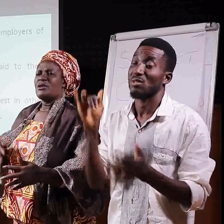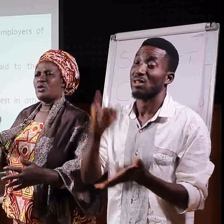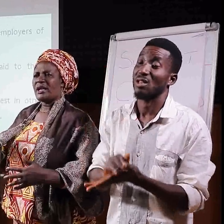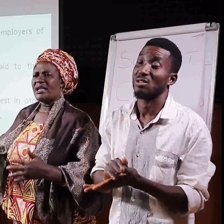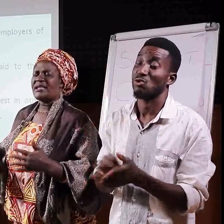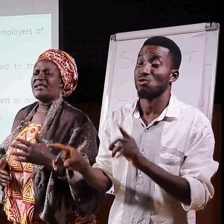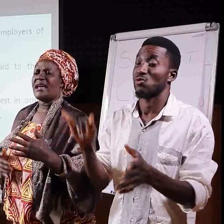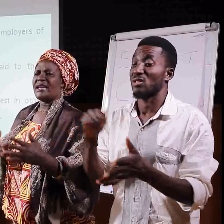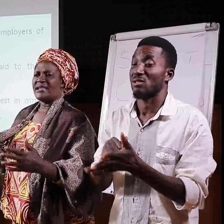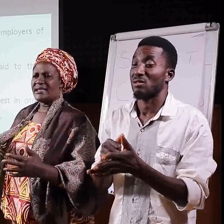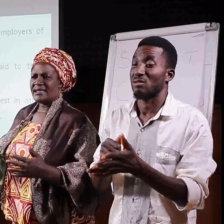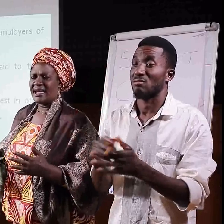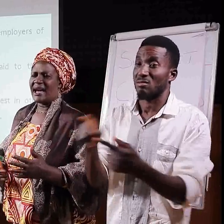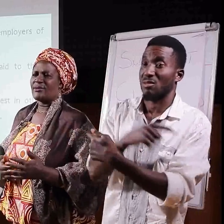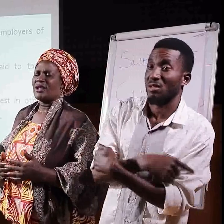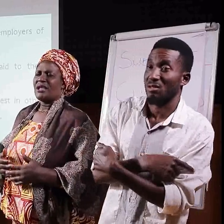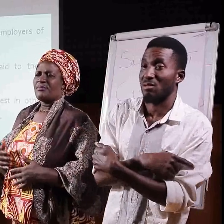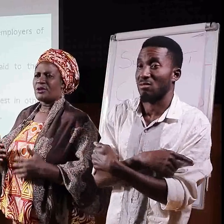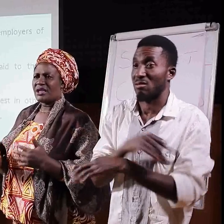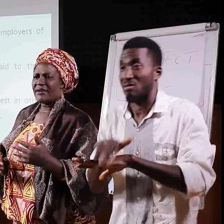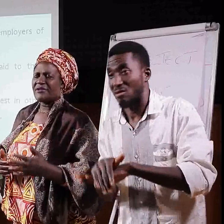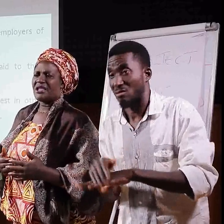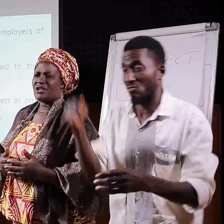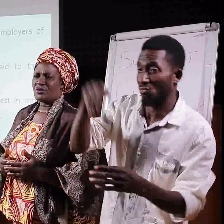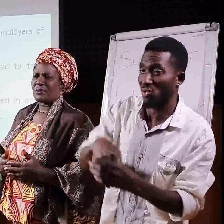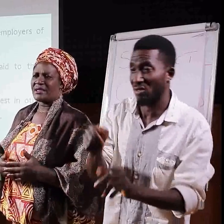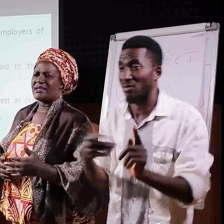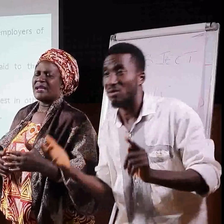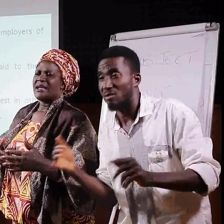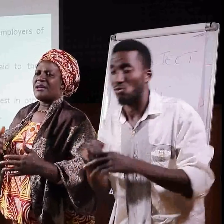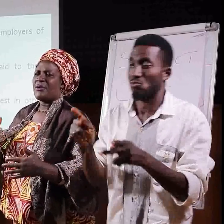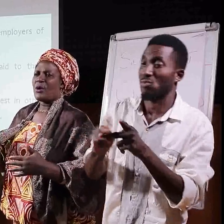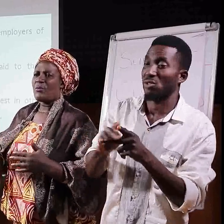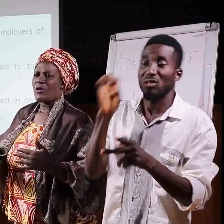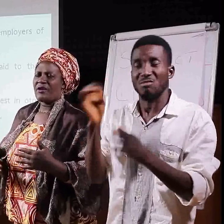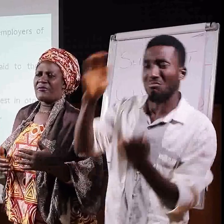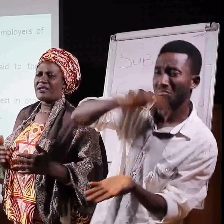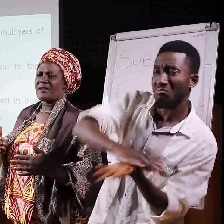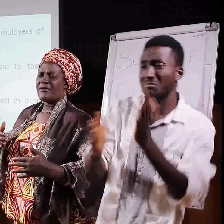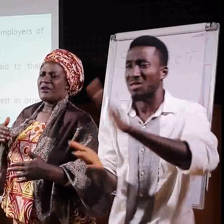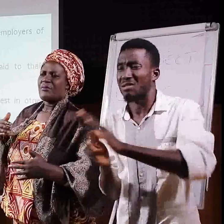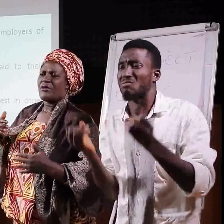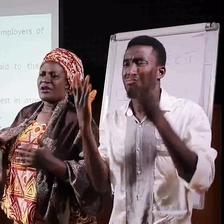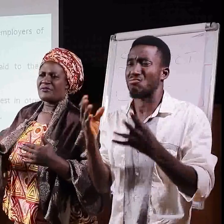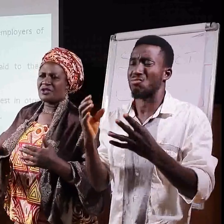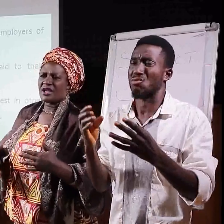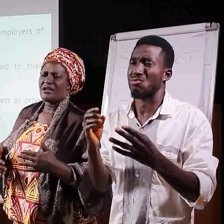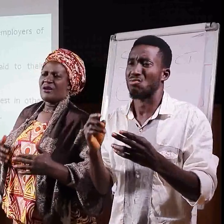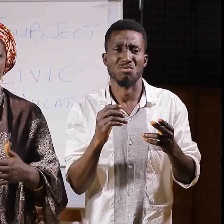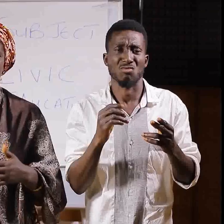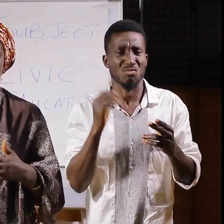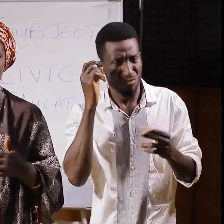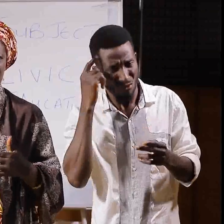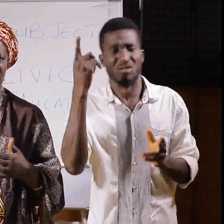that, doing it day in, day out, putting everything into practice, he becomes more effective, more